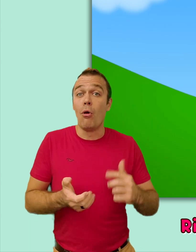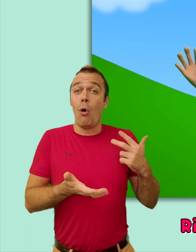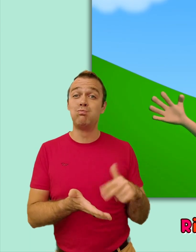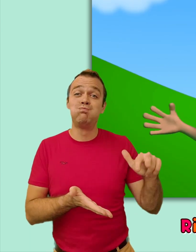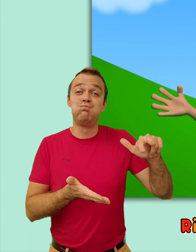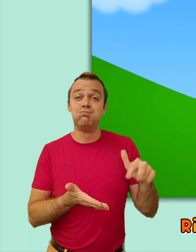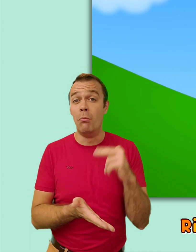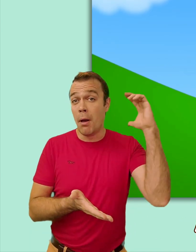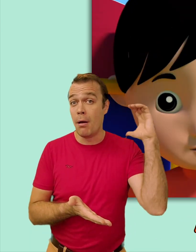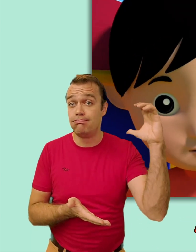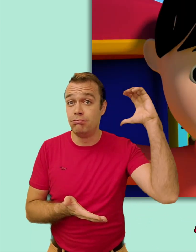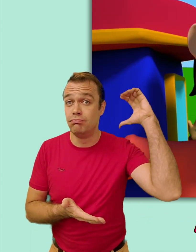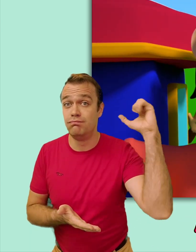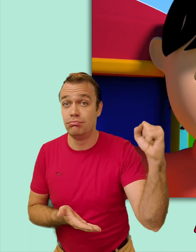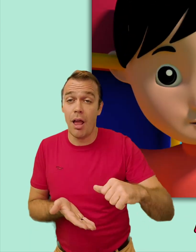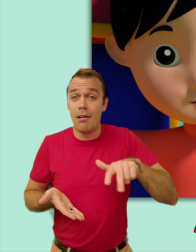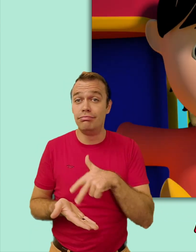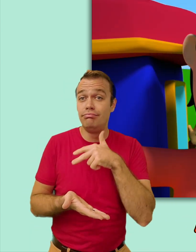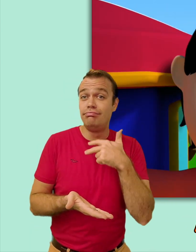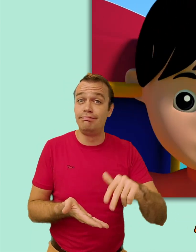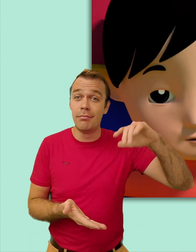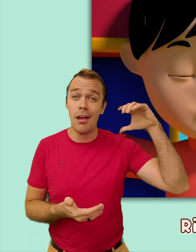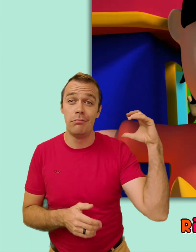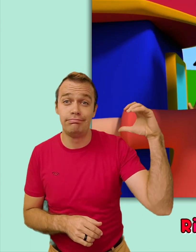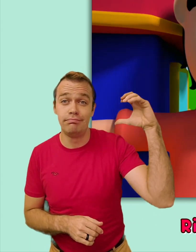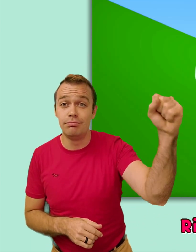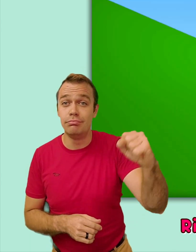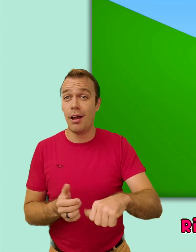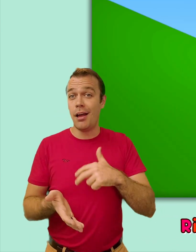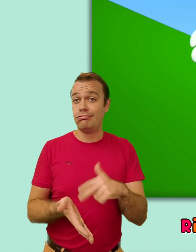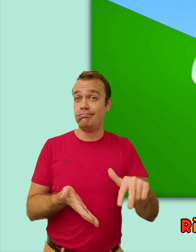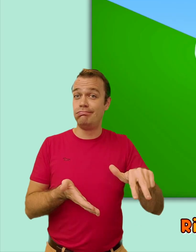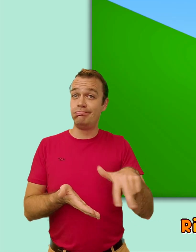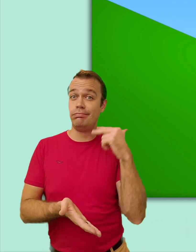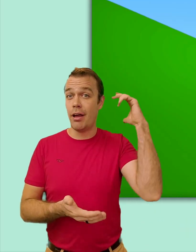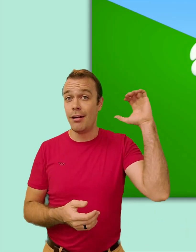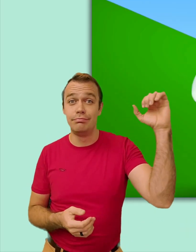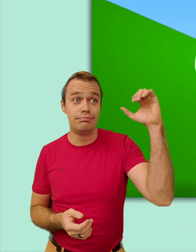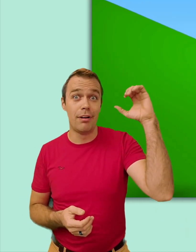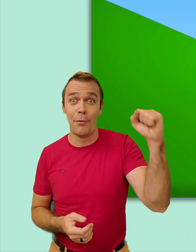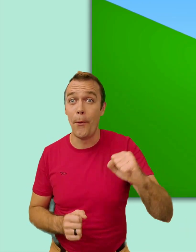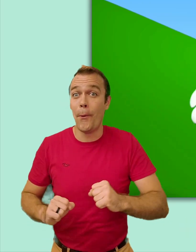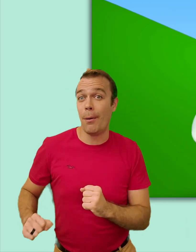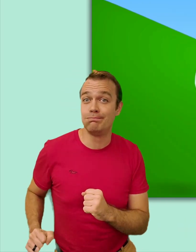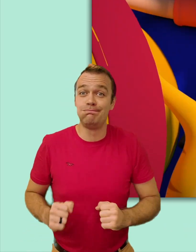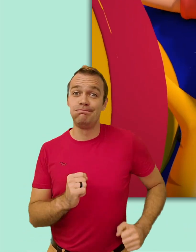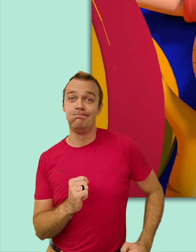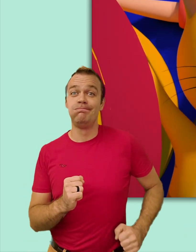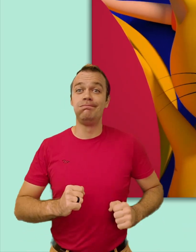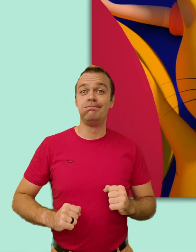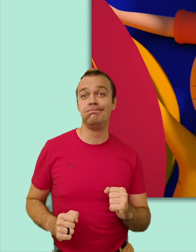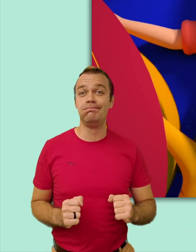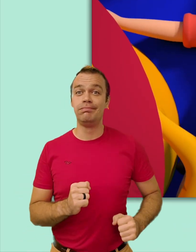Rig-a-jig jig and away we go, away we go, away we go. Rig-a-jig jig and away we go, hi-ho, hi-ho,